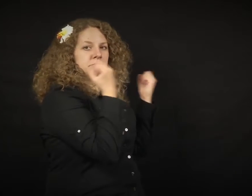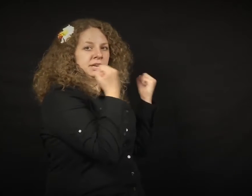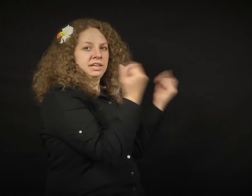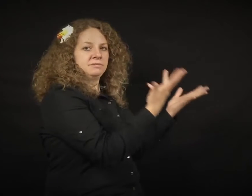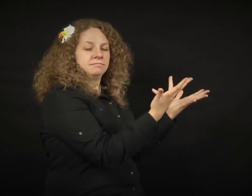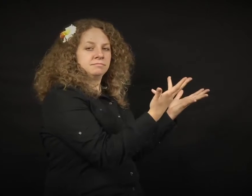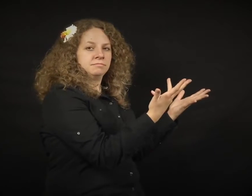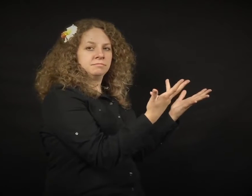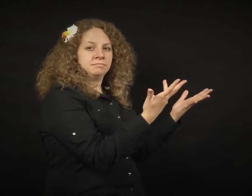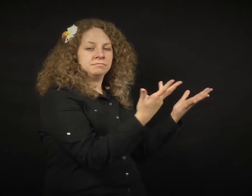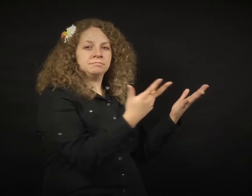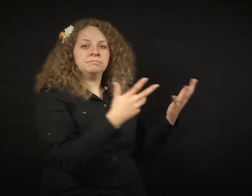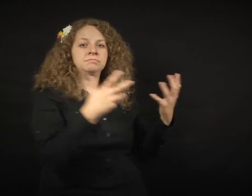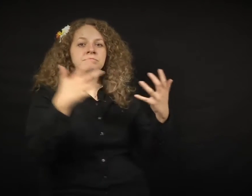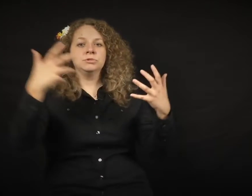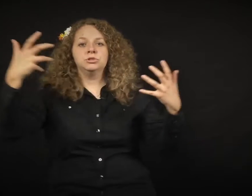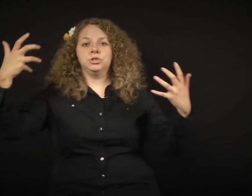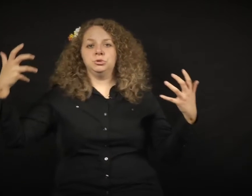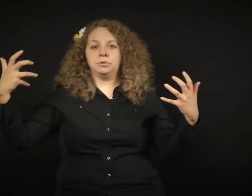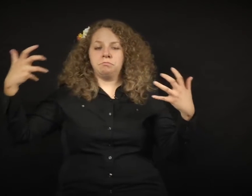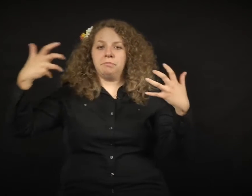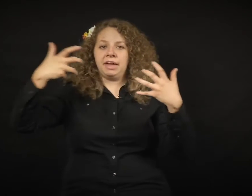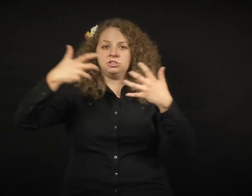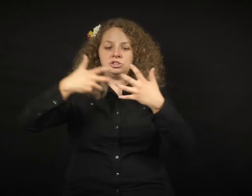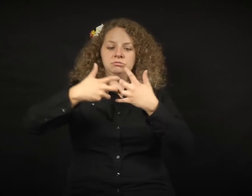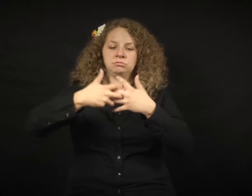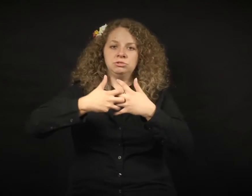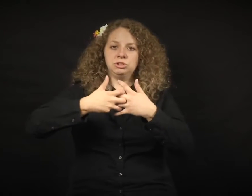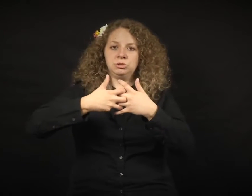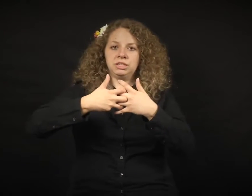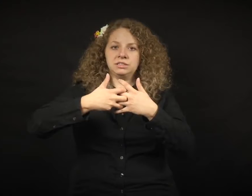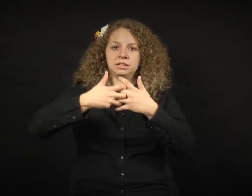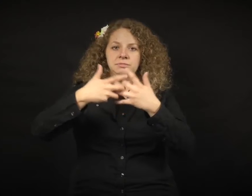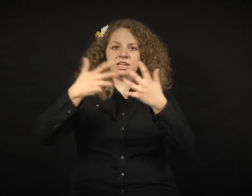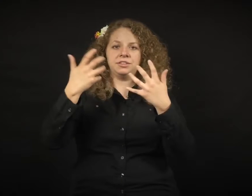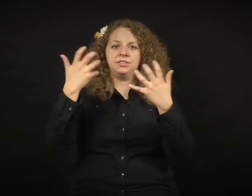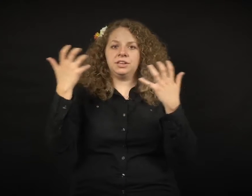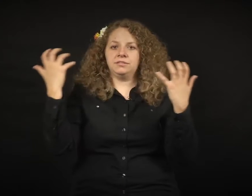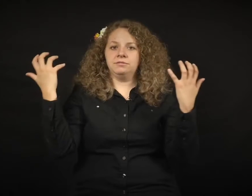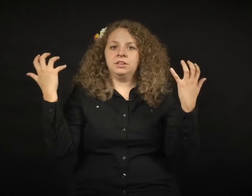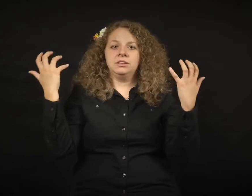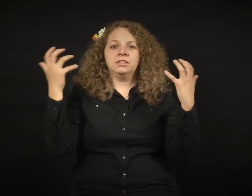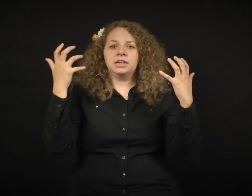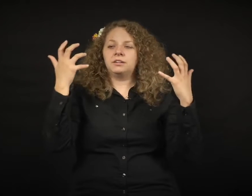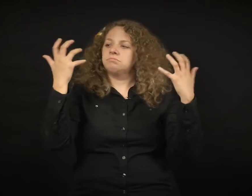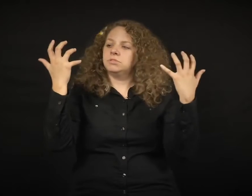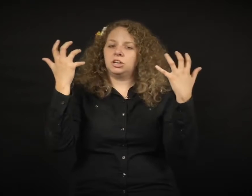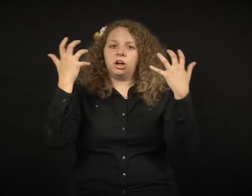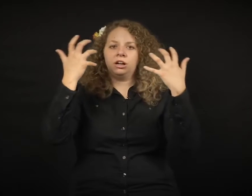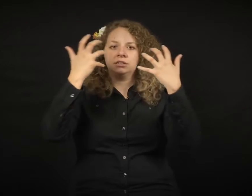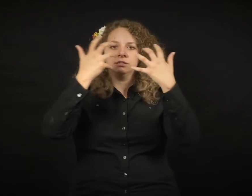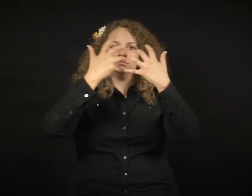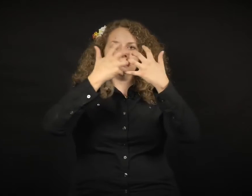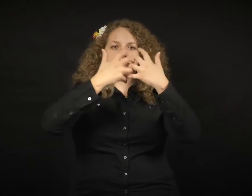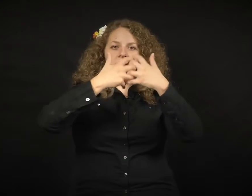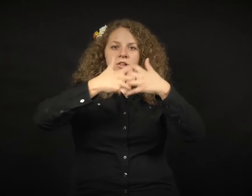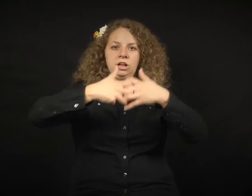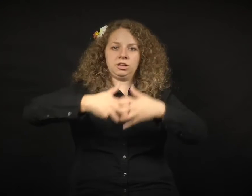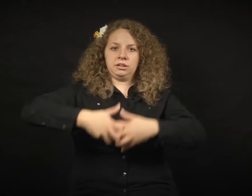many. To match, two things come together. Think of like the cogs and a clock